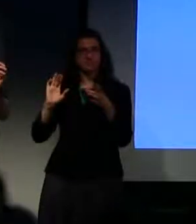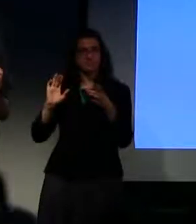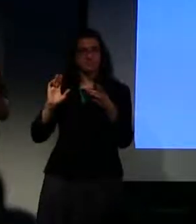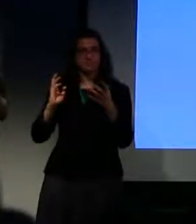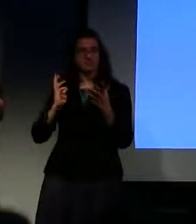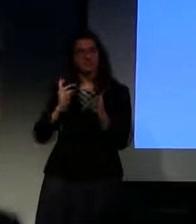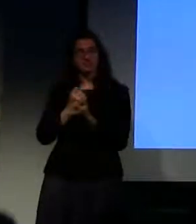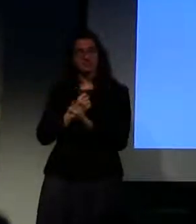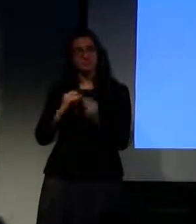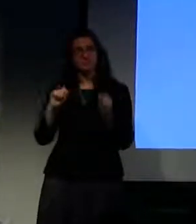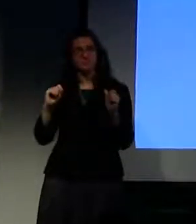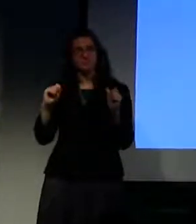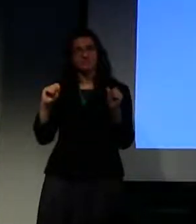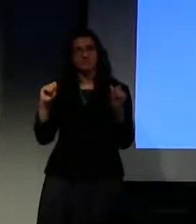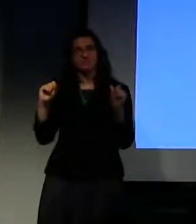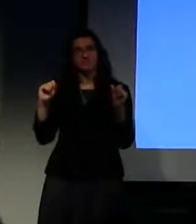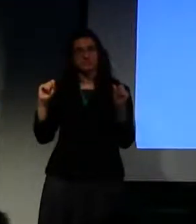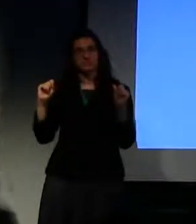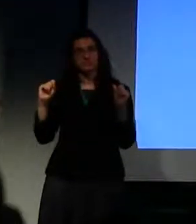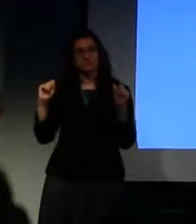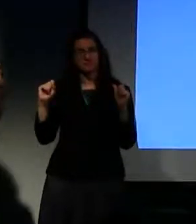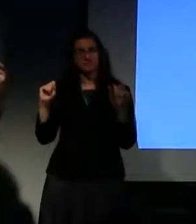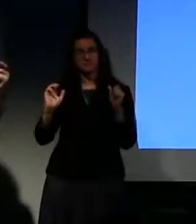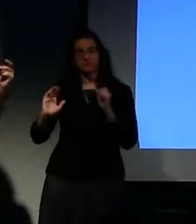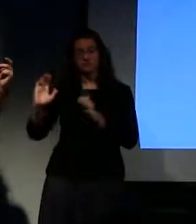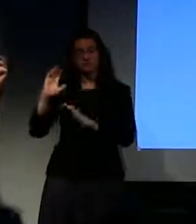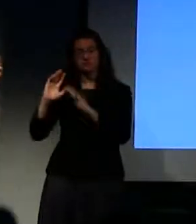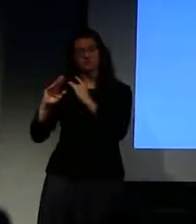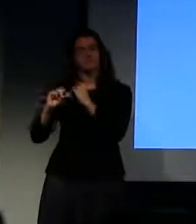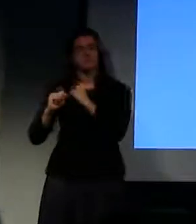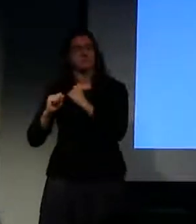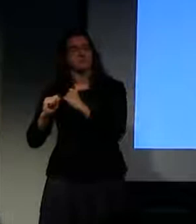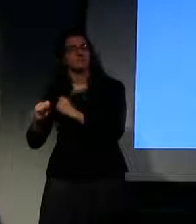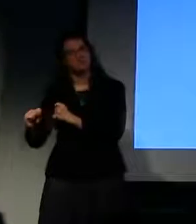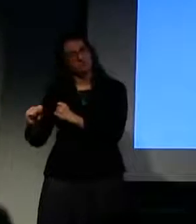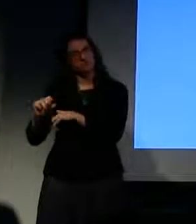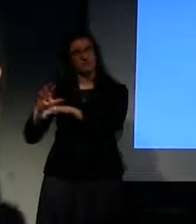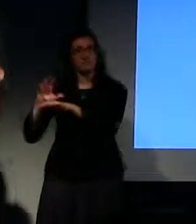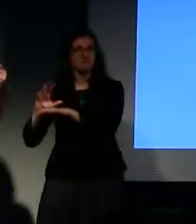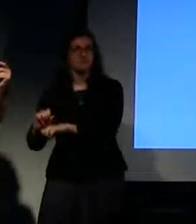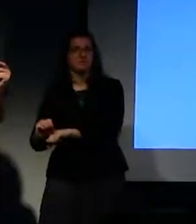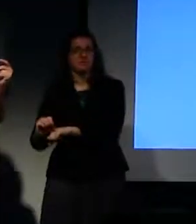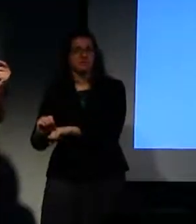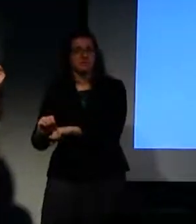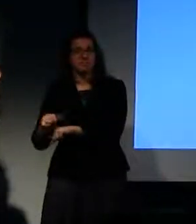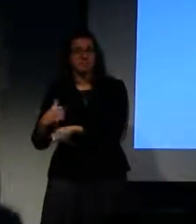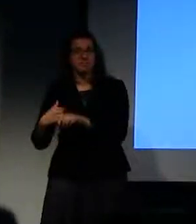Or to be absolved. Previous ties and conventions, I affirm mine.